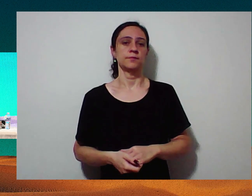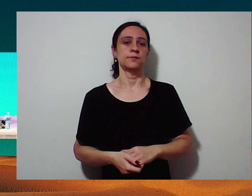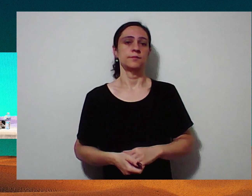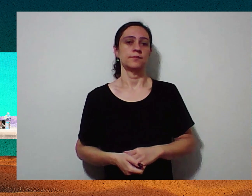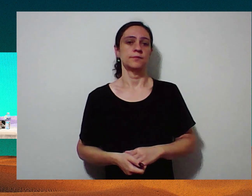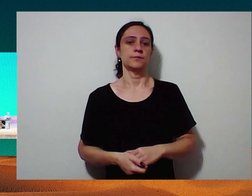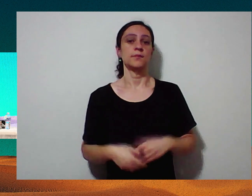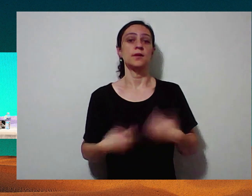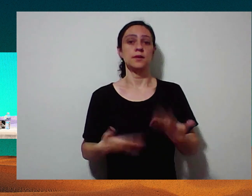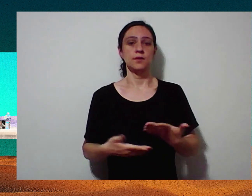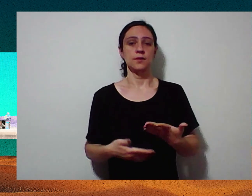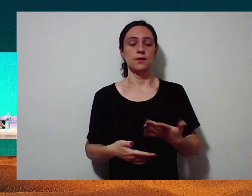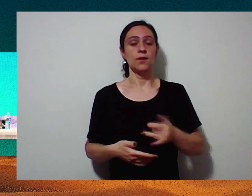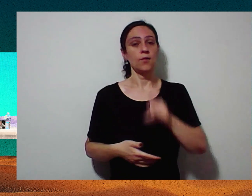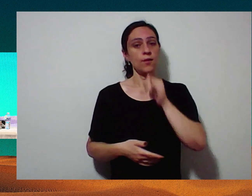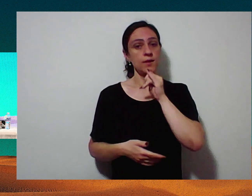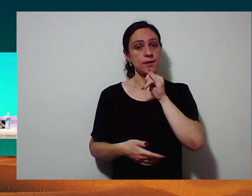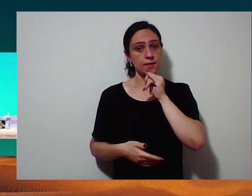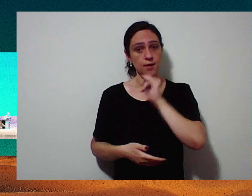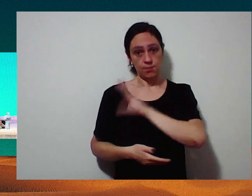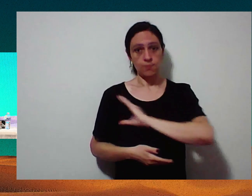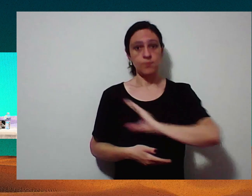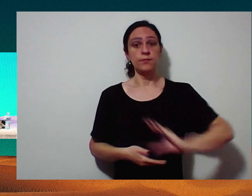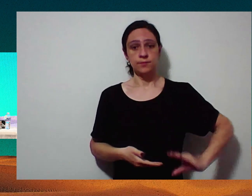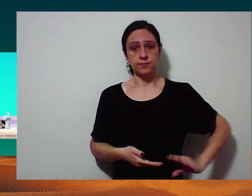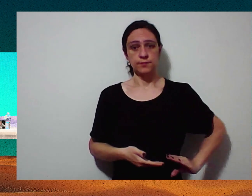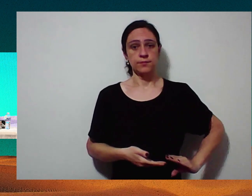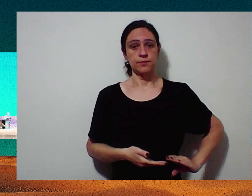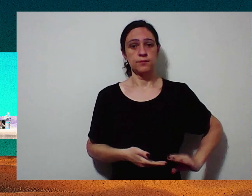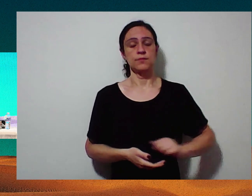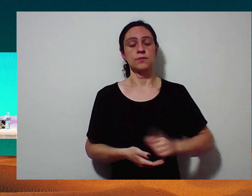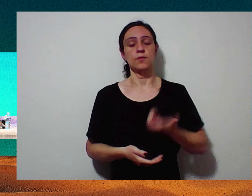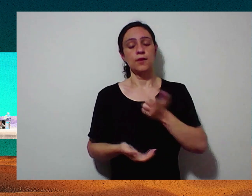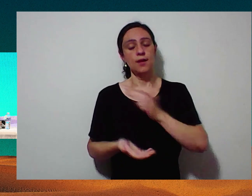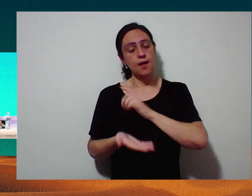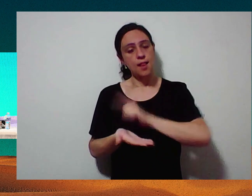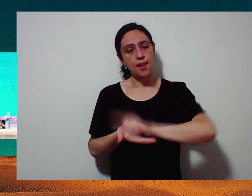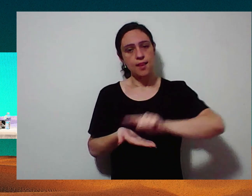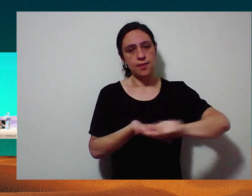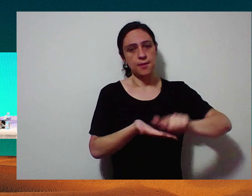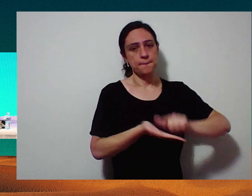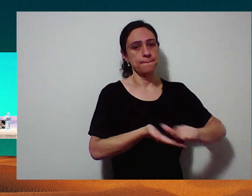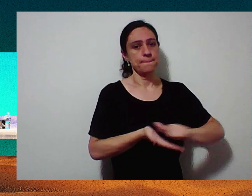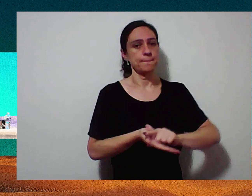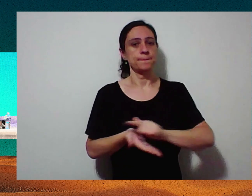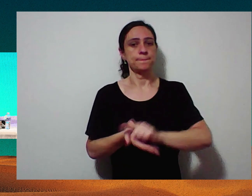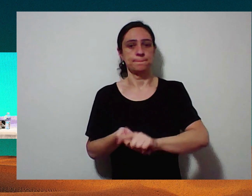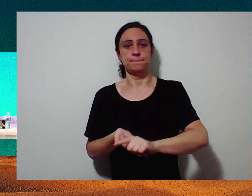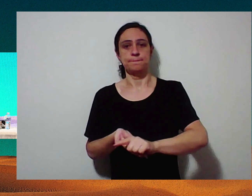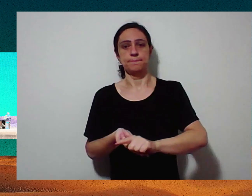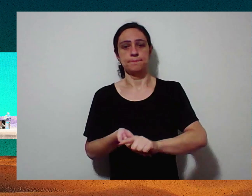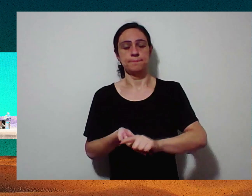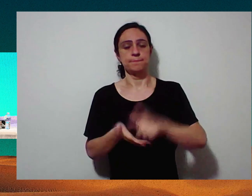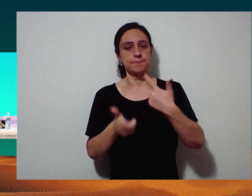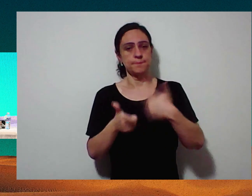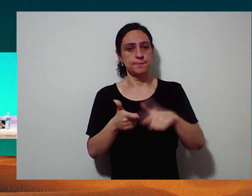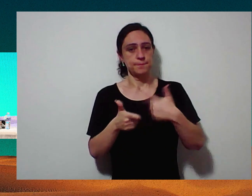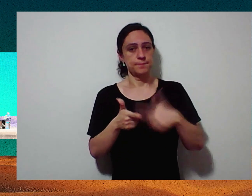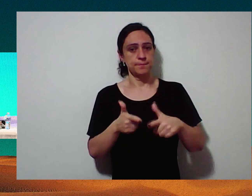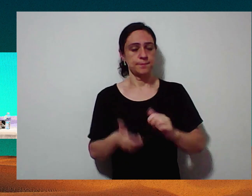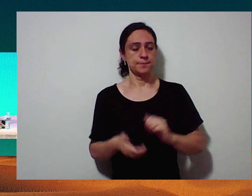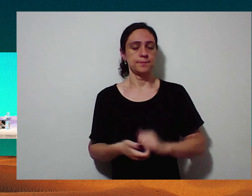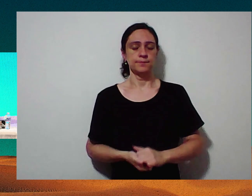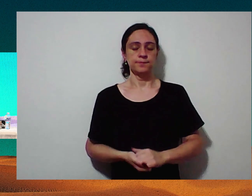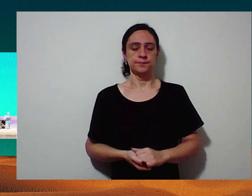irmãos, quer limpar esse problema na igreja. So God, through the example